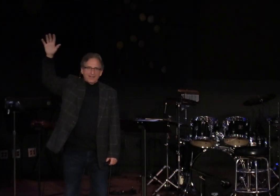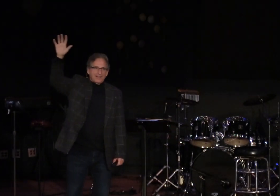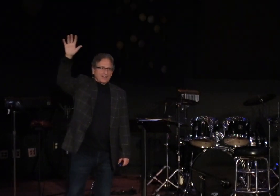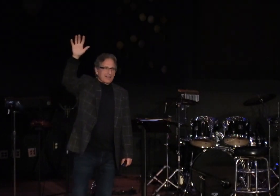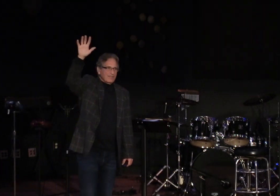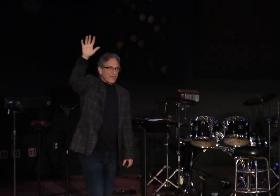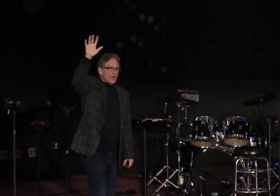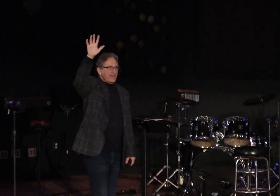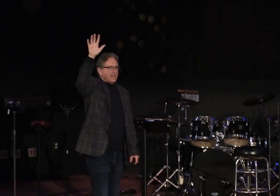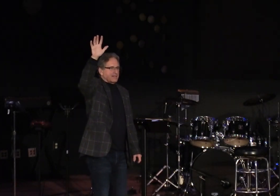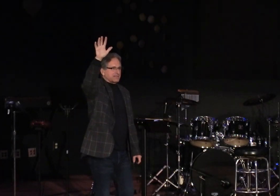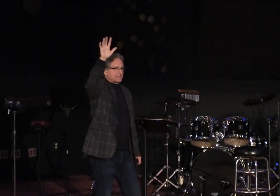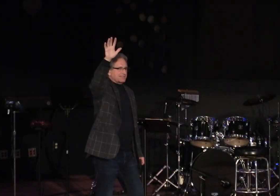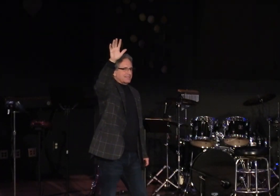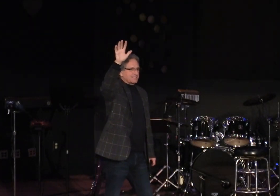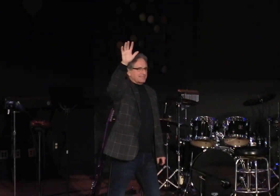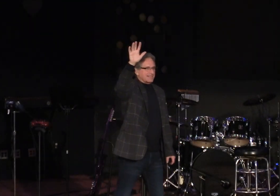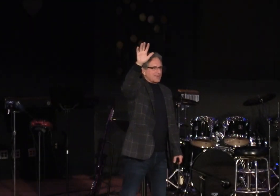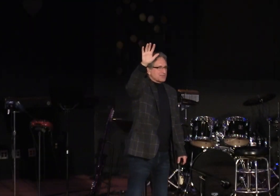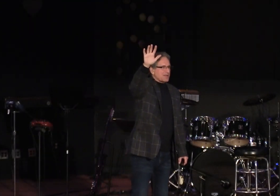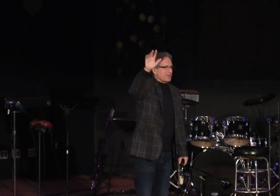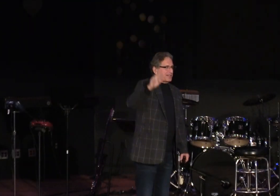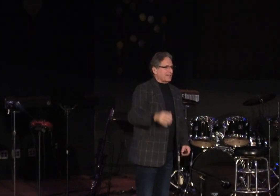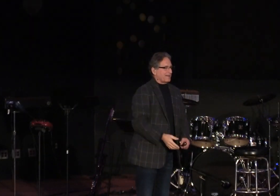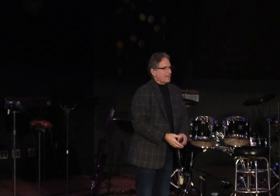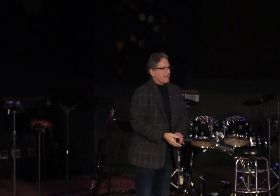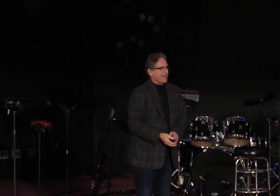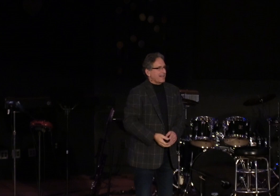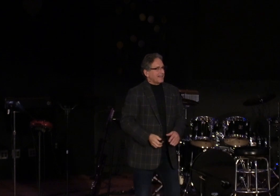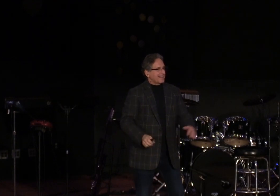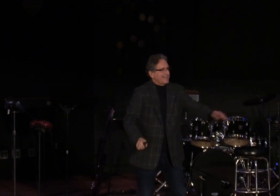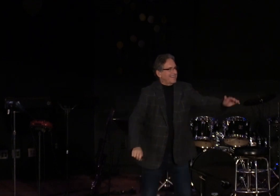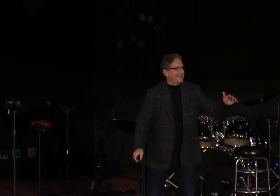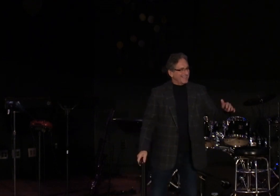Okay. 40? I will stop right there.